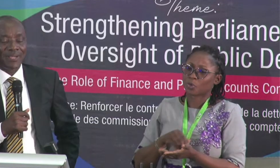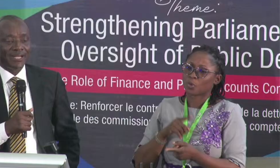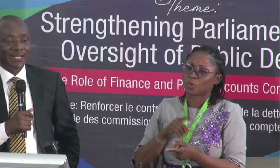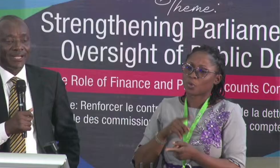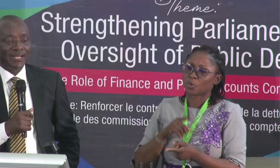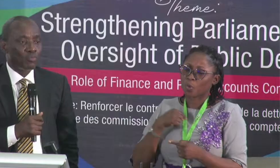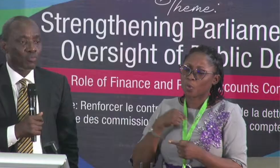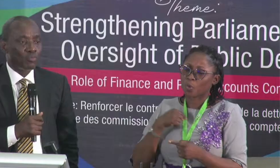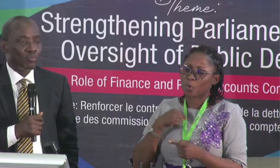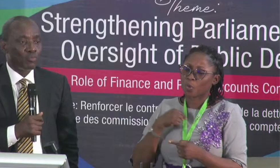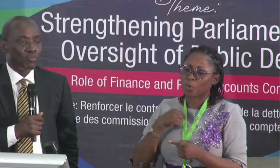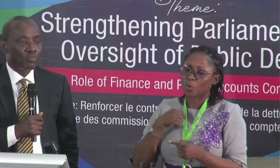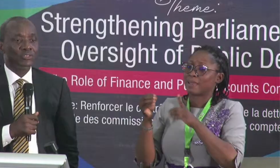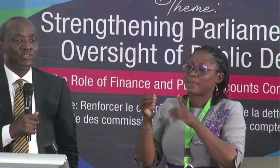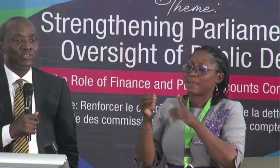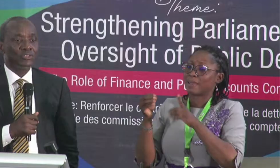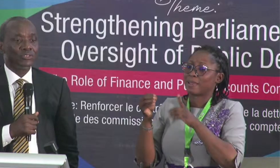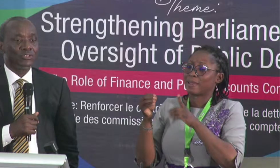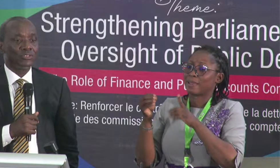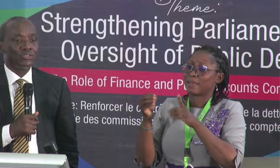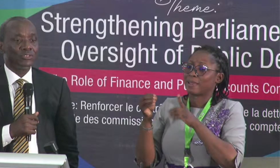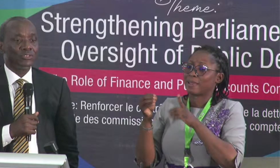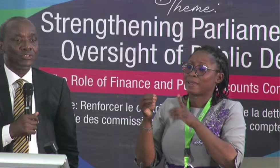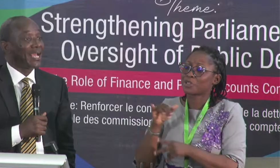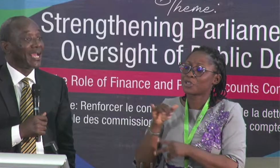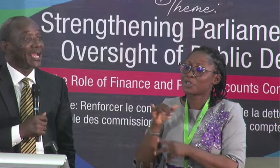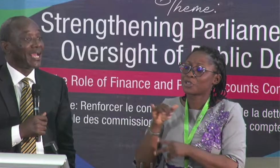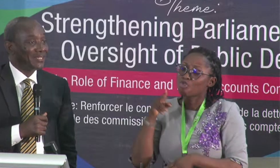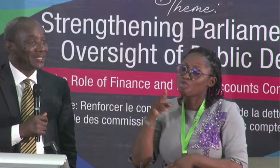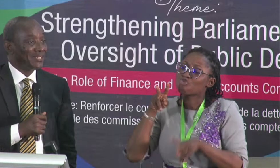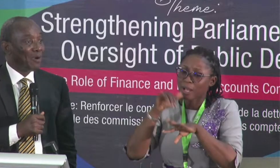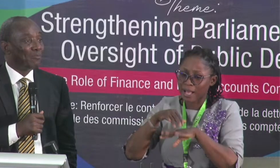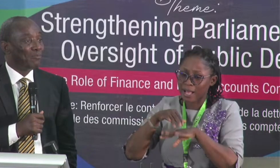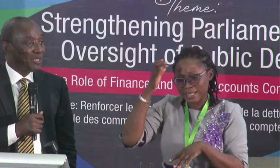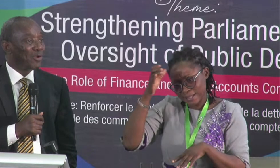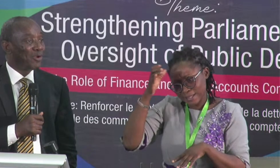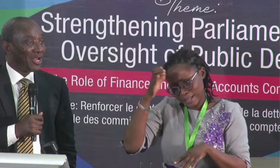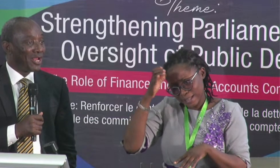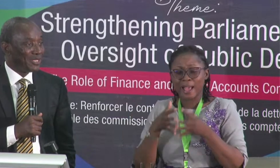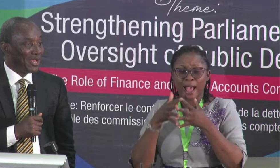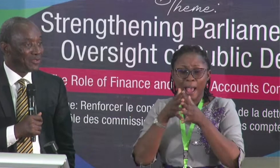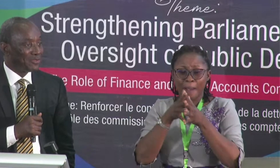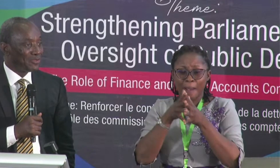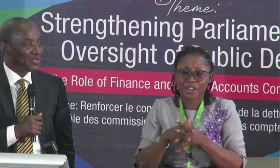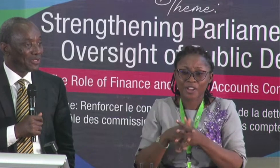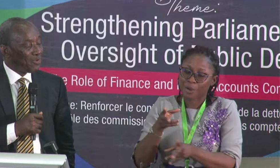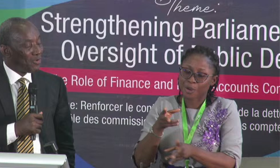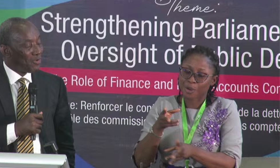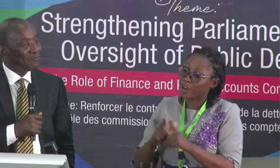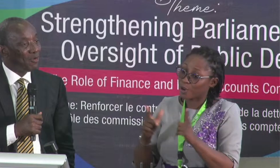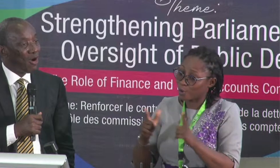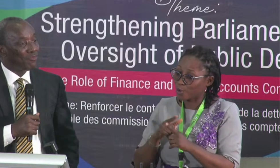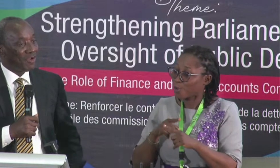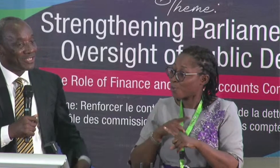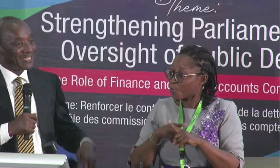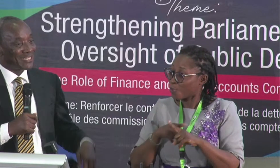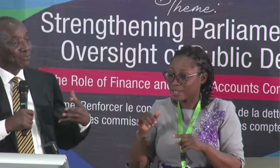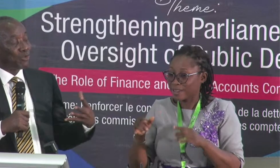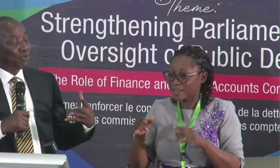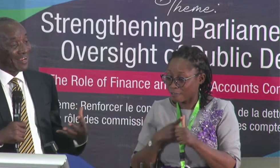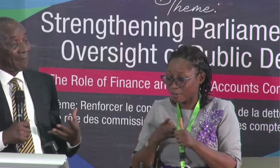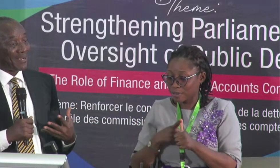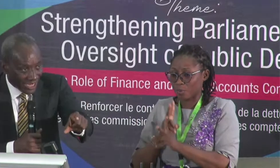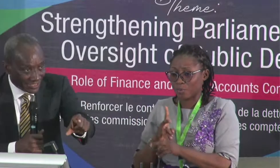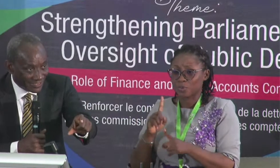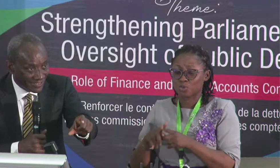campaign against too much borrowing, they say, oh, look at America, look at China. They borrow a lot more than you. But they have more, first,